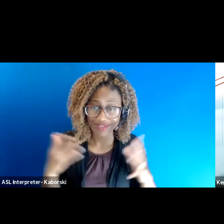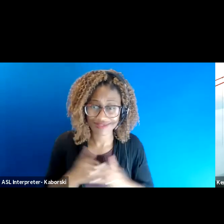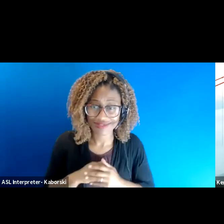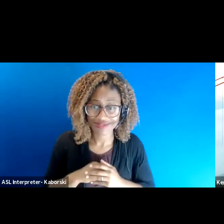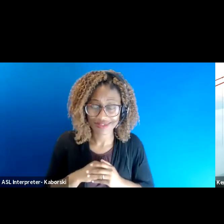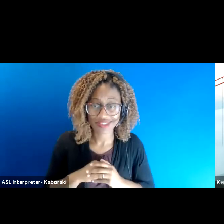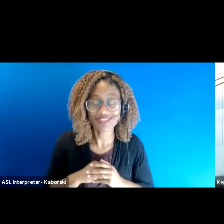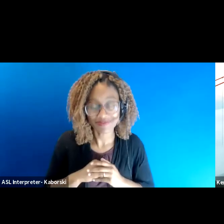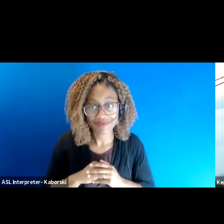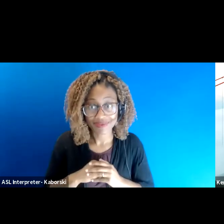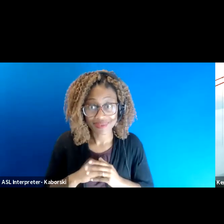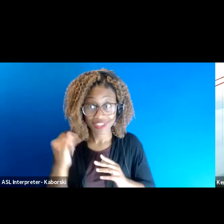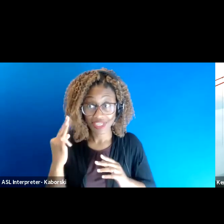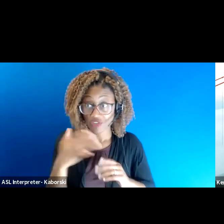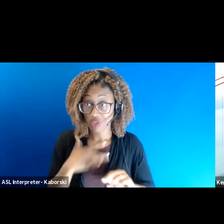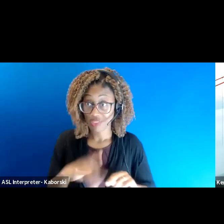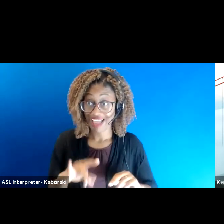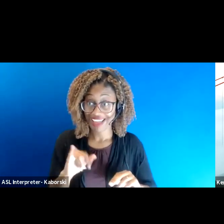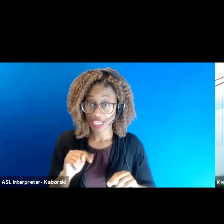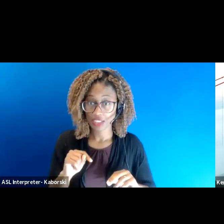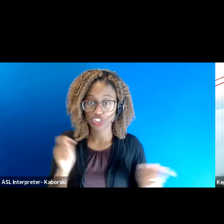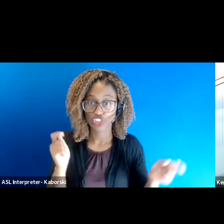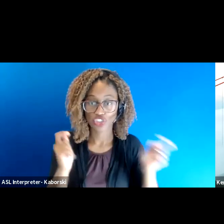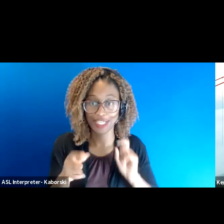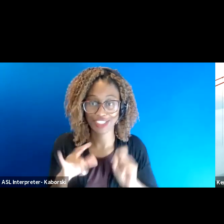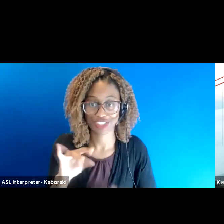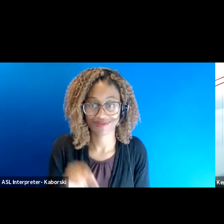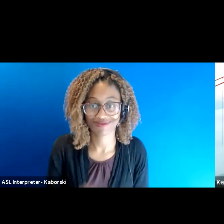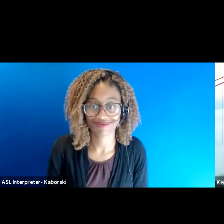then if you don't like it, change it.